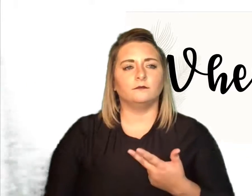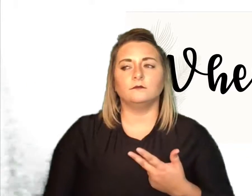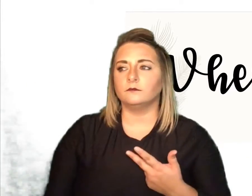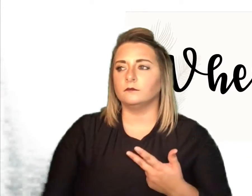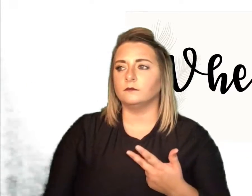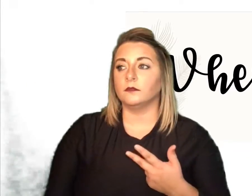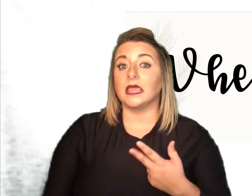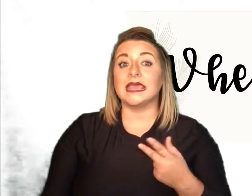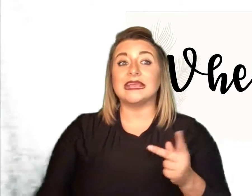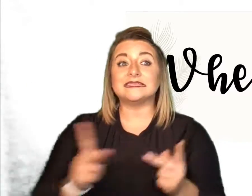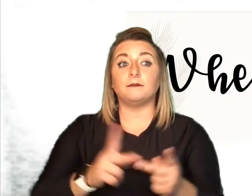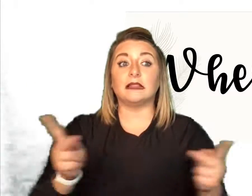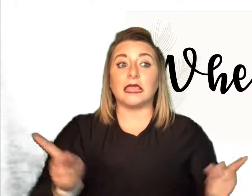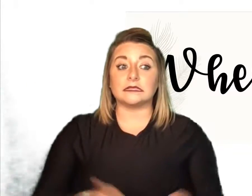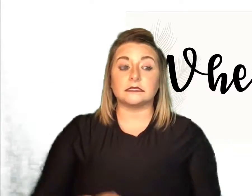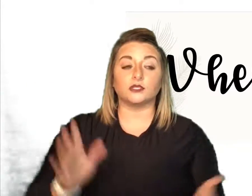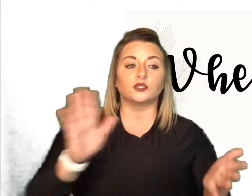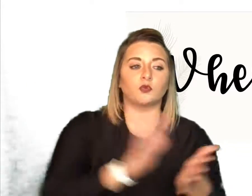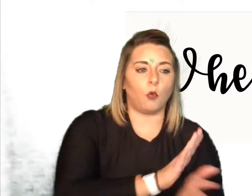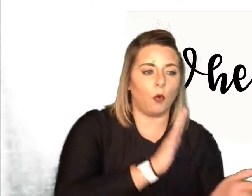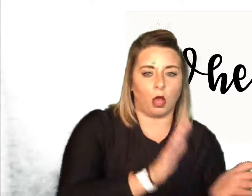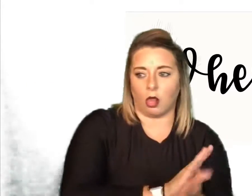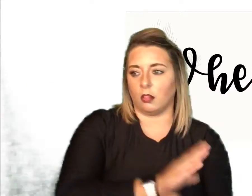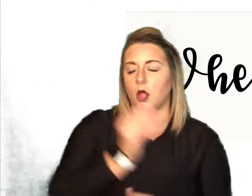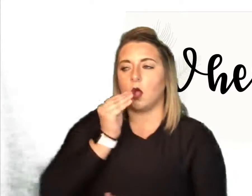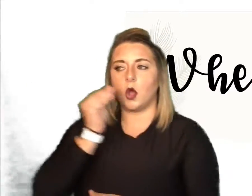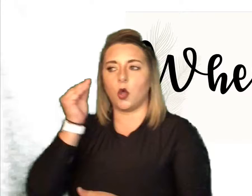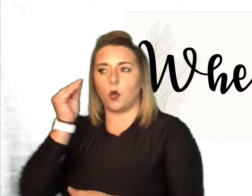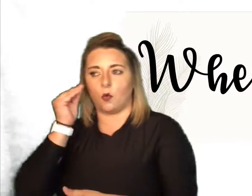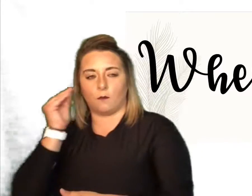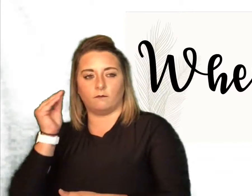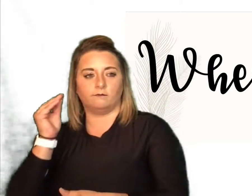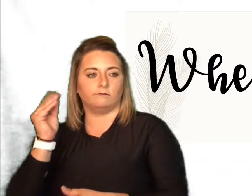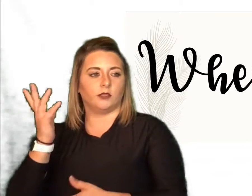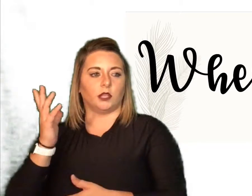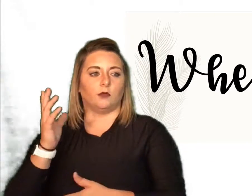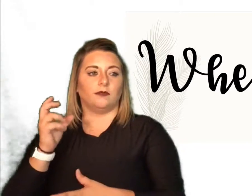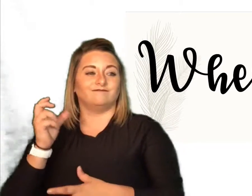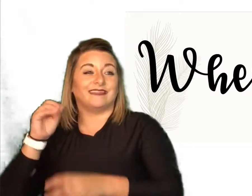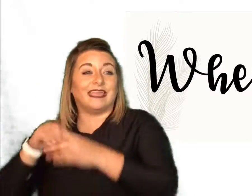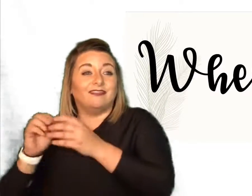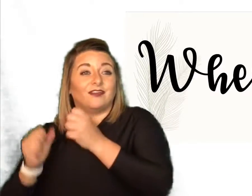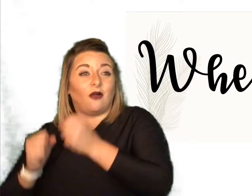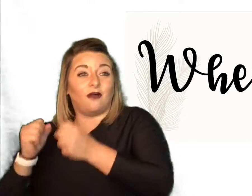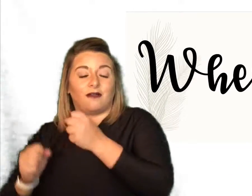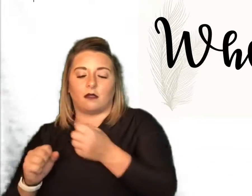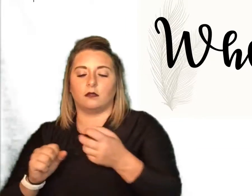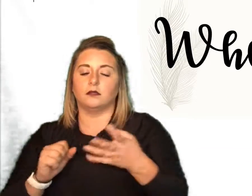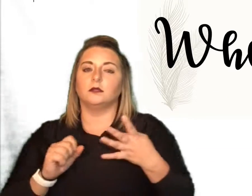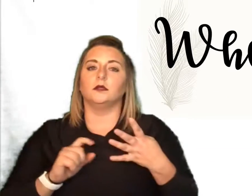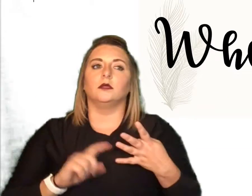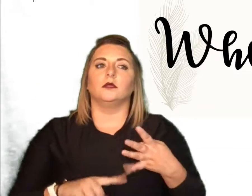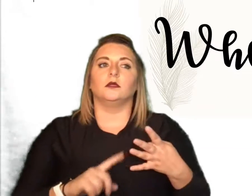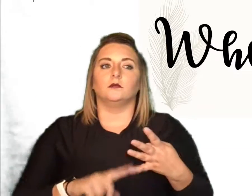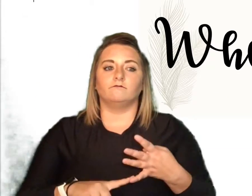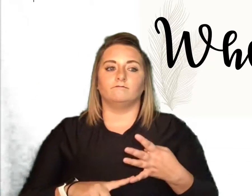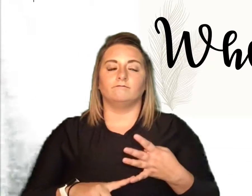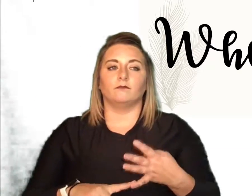Where is a place, school, home, you know, in the car.